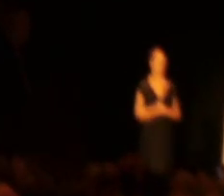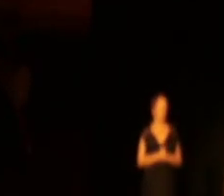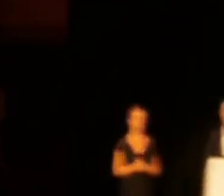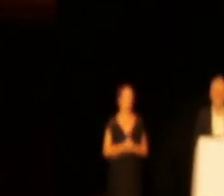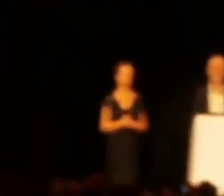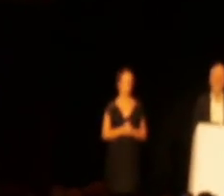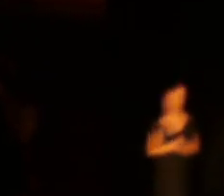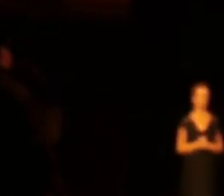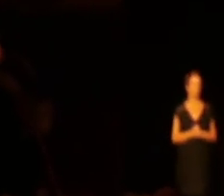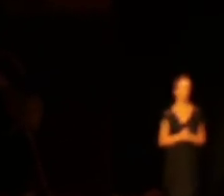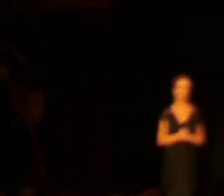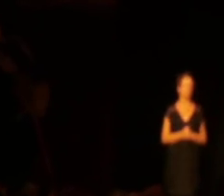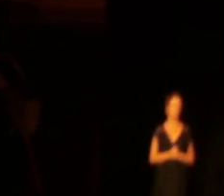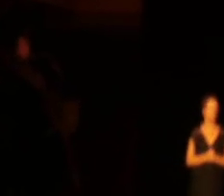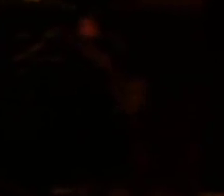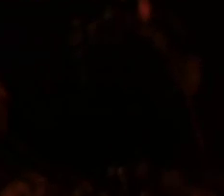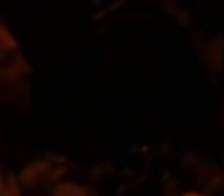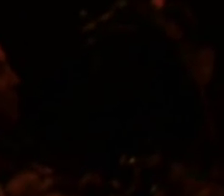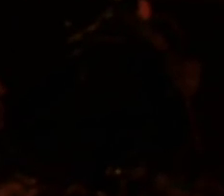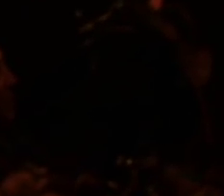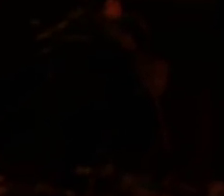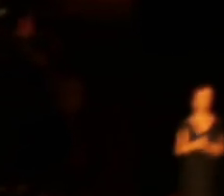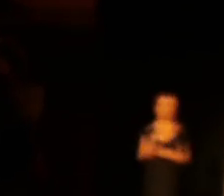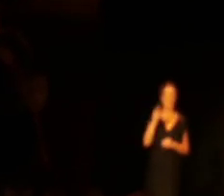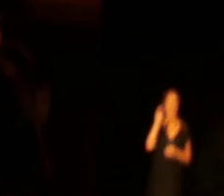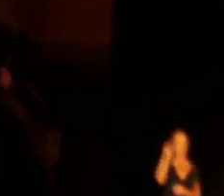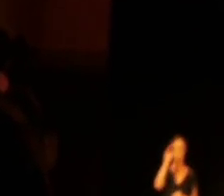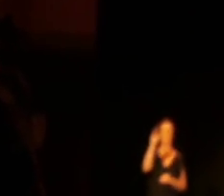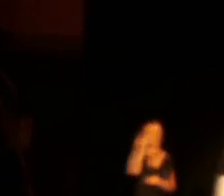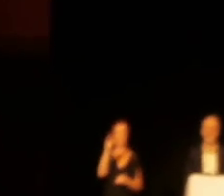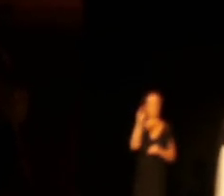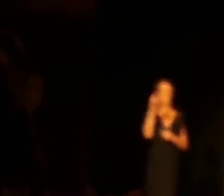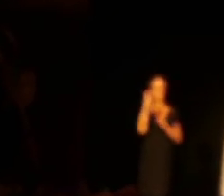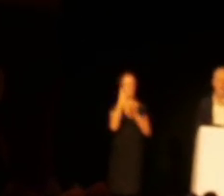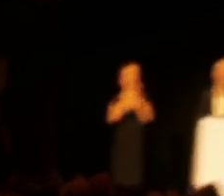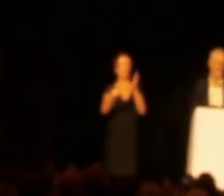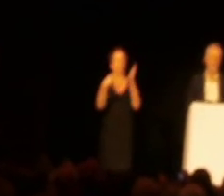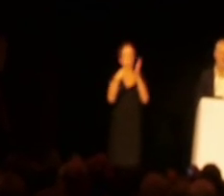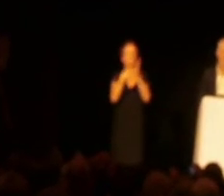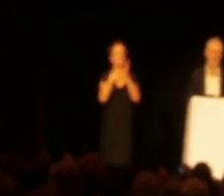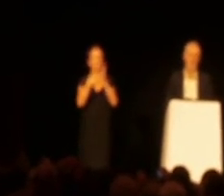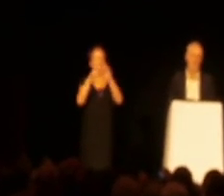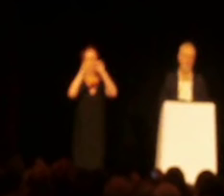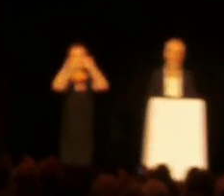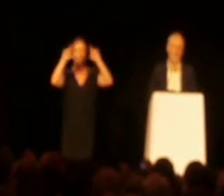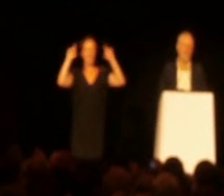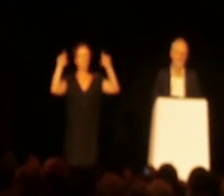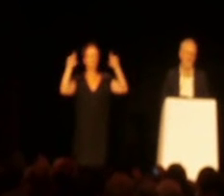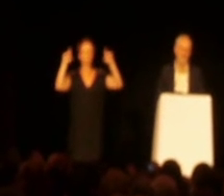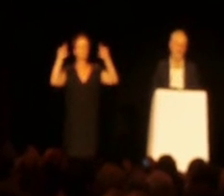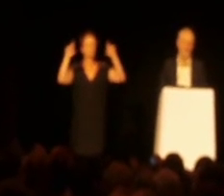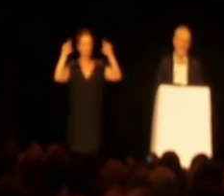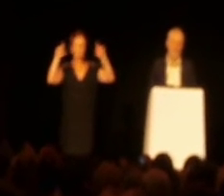Outside, there was a very good RMT banner there concerning the issues of Southern Rail and the